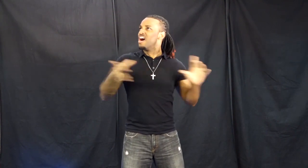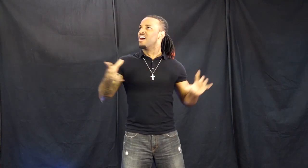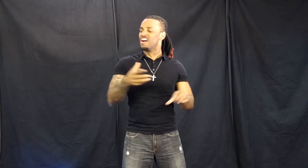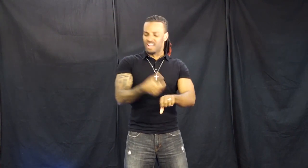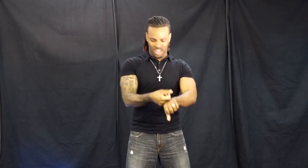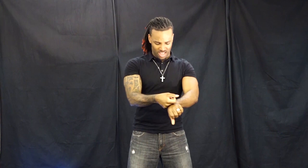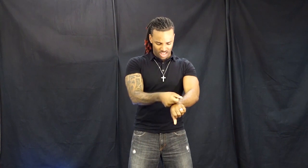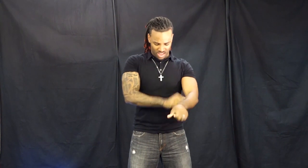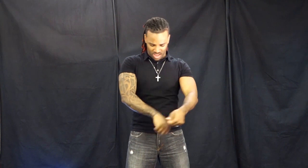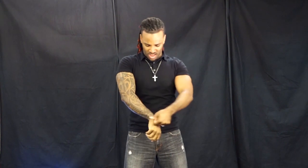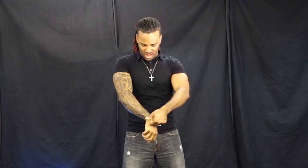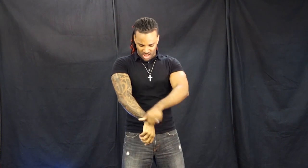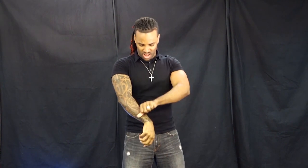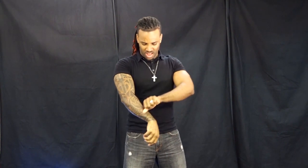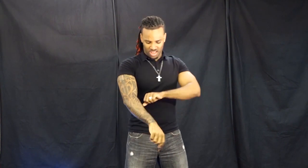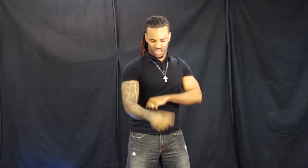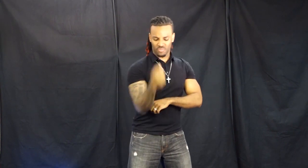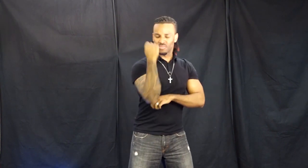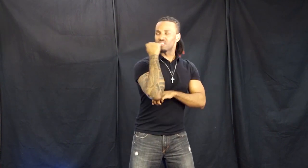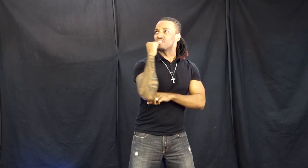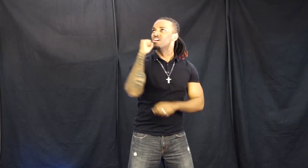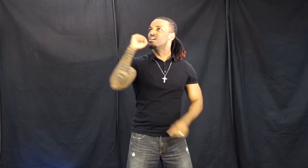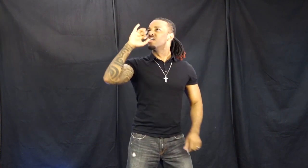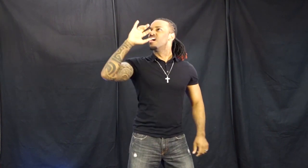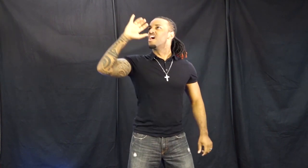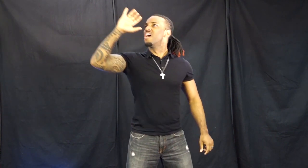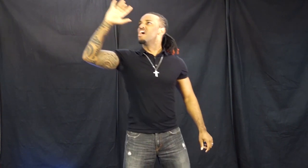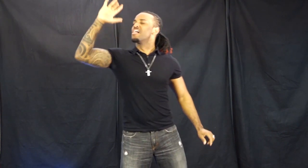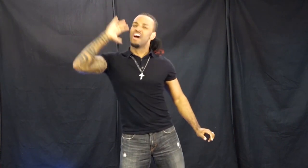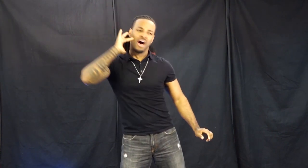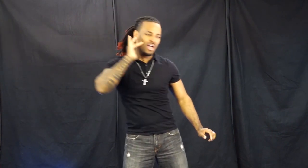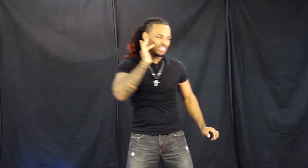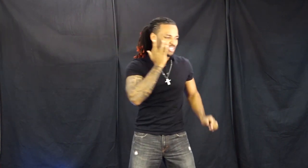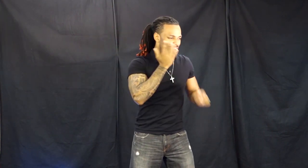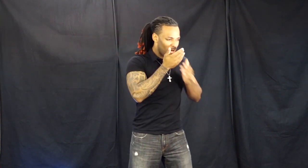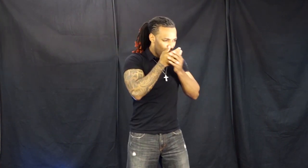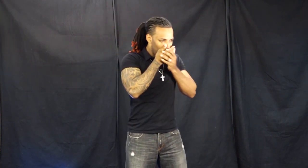goodbye. Rise up, rise up, rise up, Eliza.